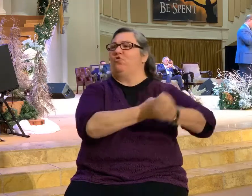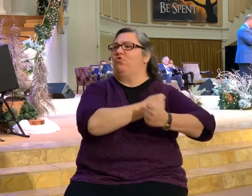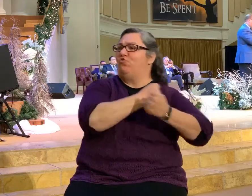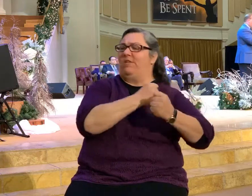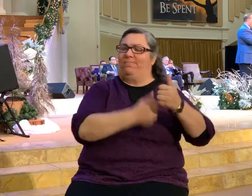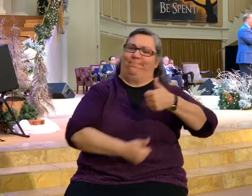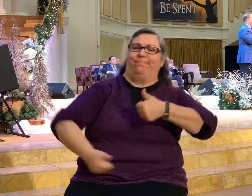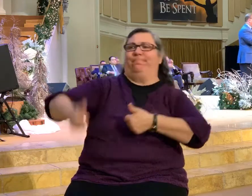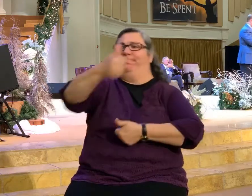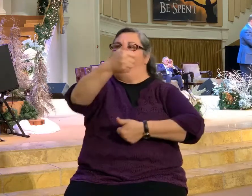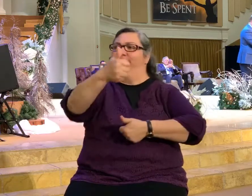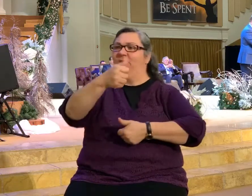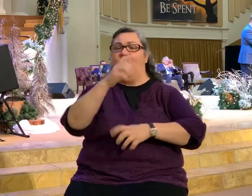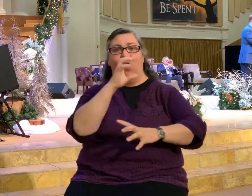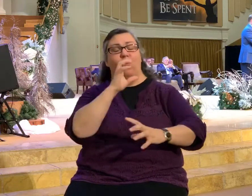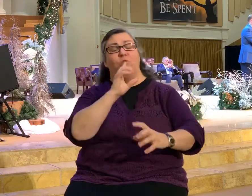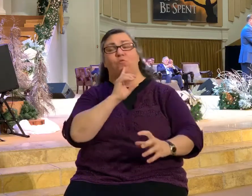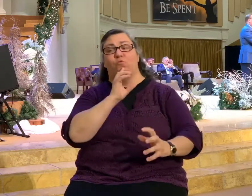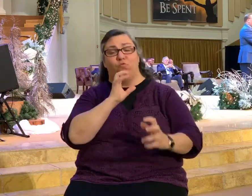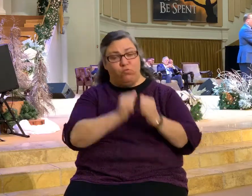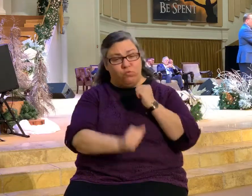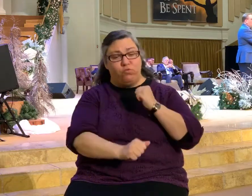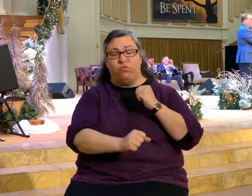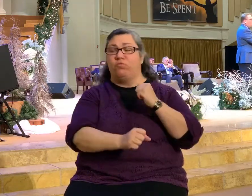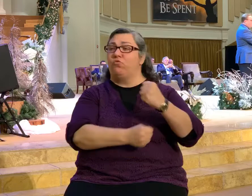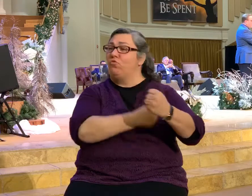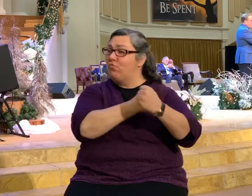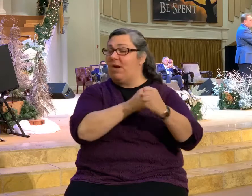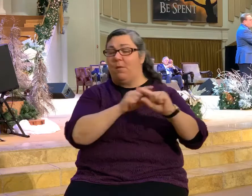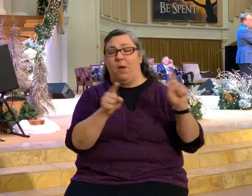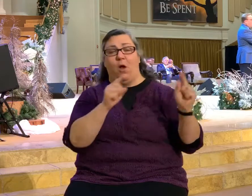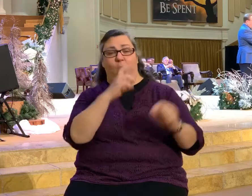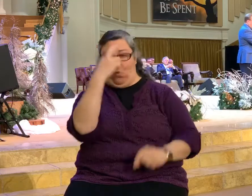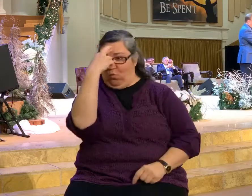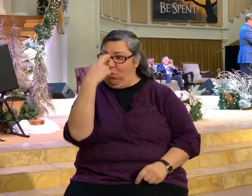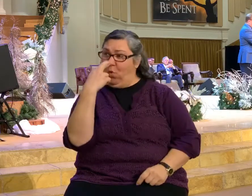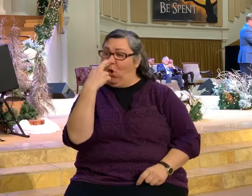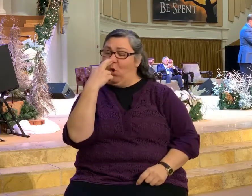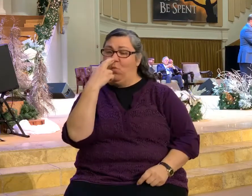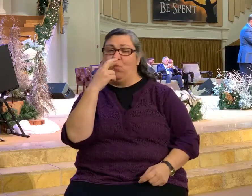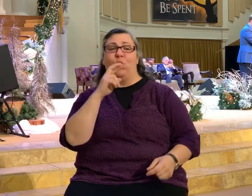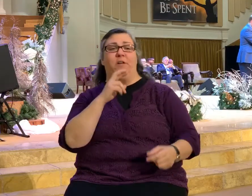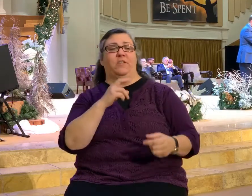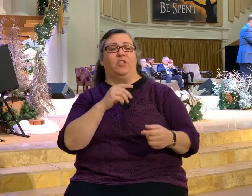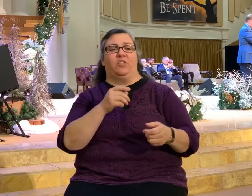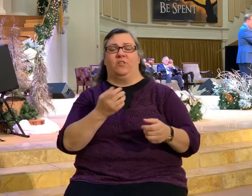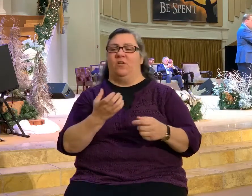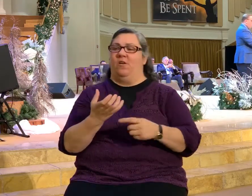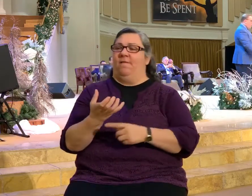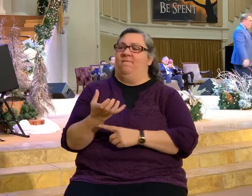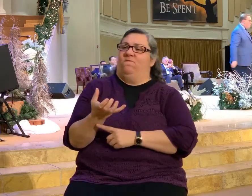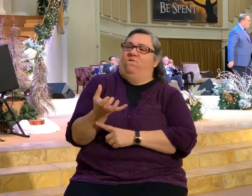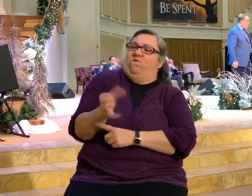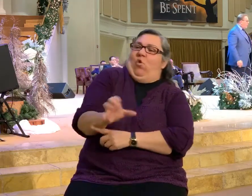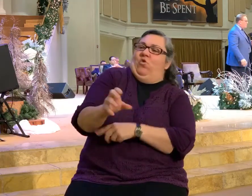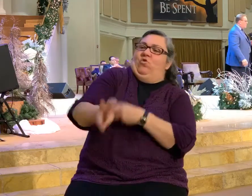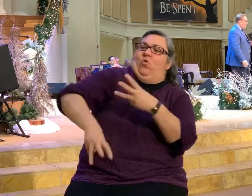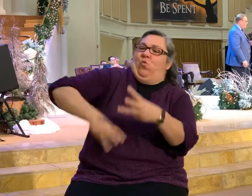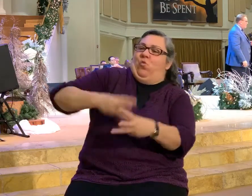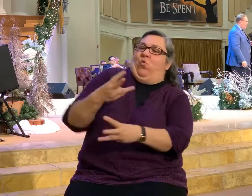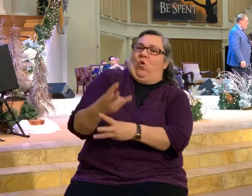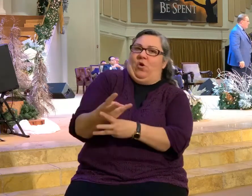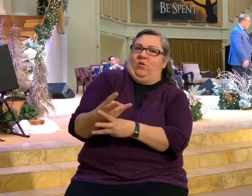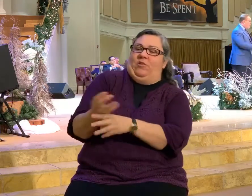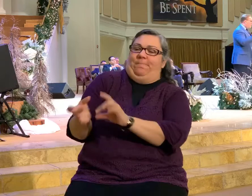its cruel strength, Rome would bend the world to its wishes. Rome conquered